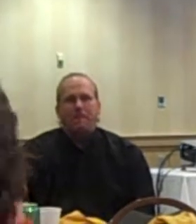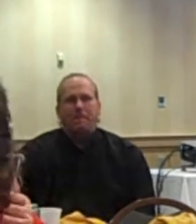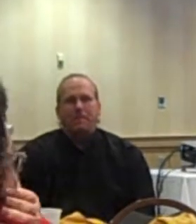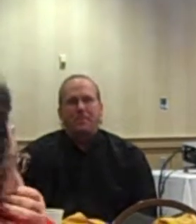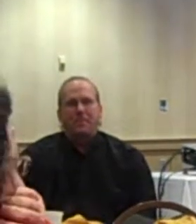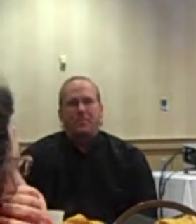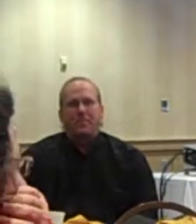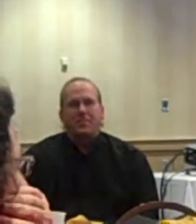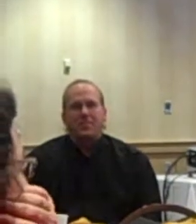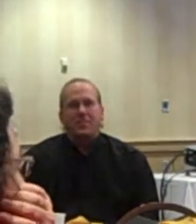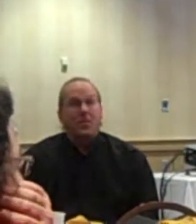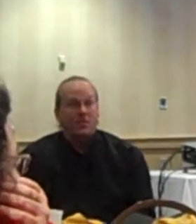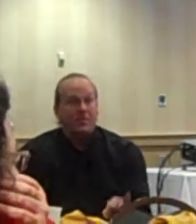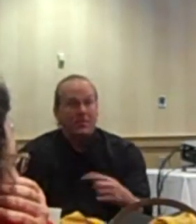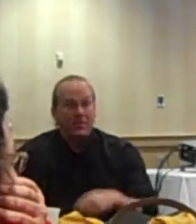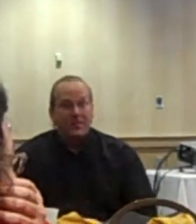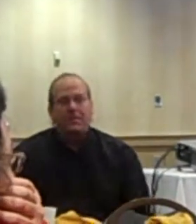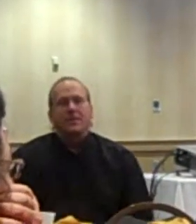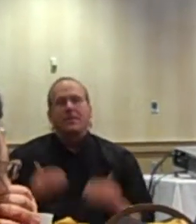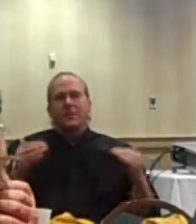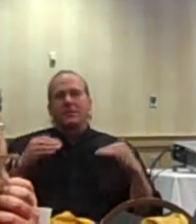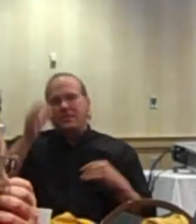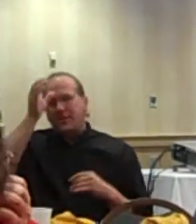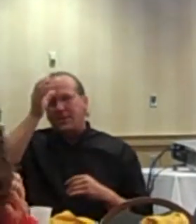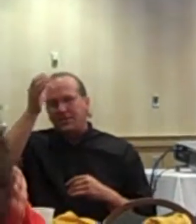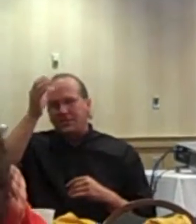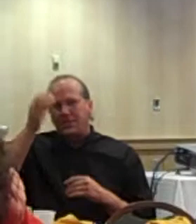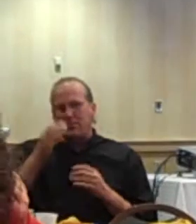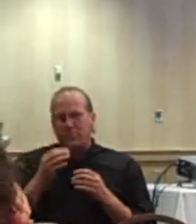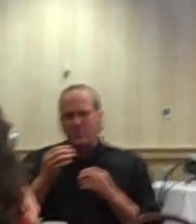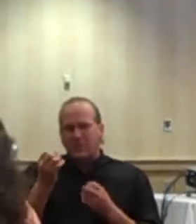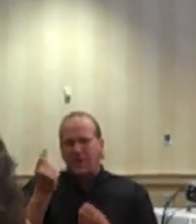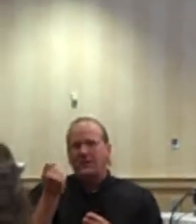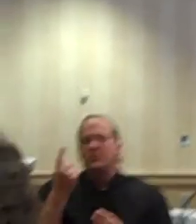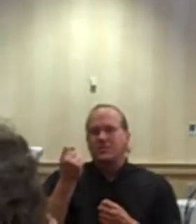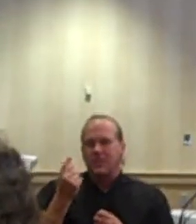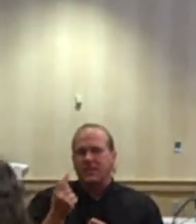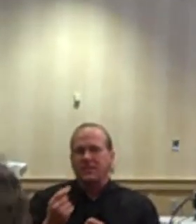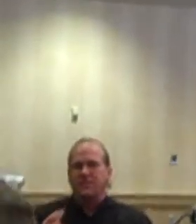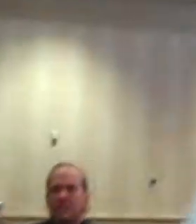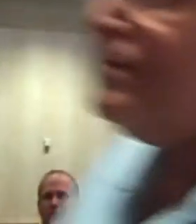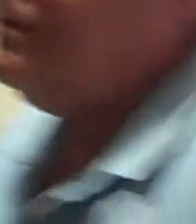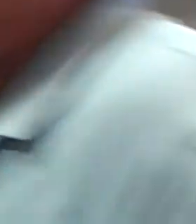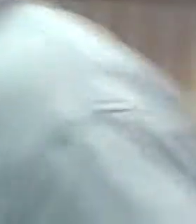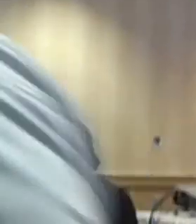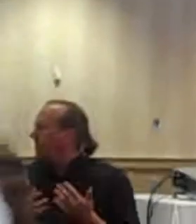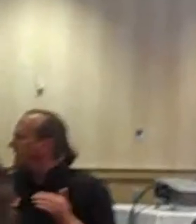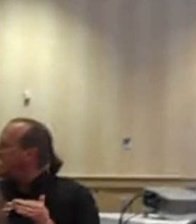Here's the conceptual understanding. Write 4 fractions that are all equal to 5.